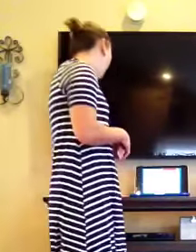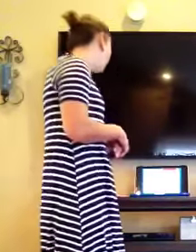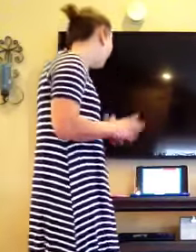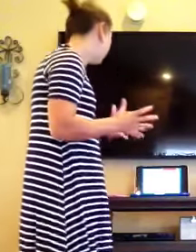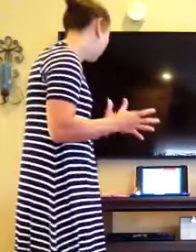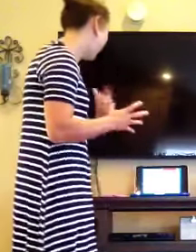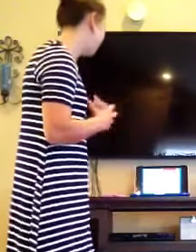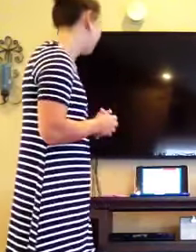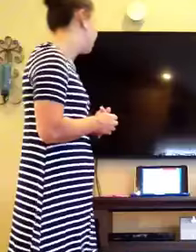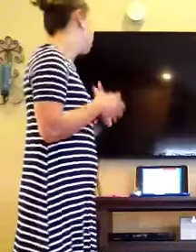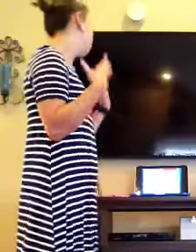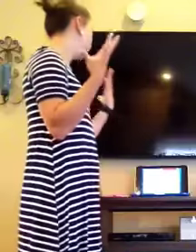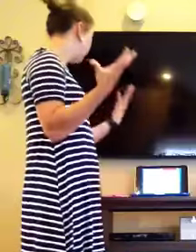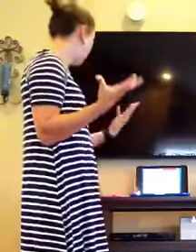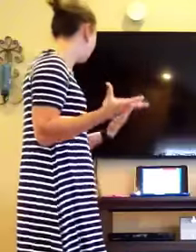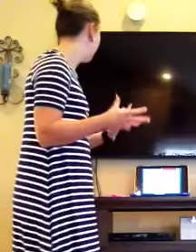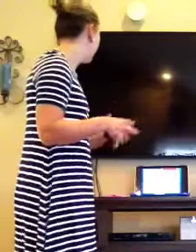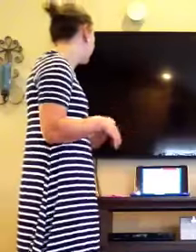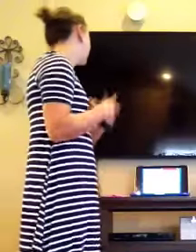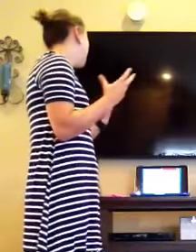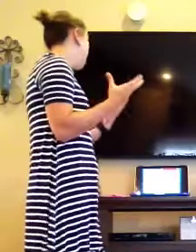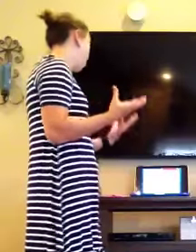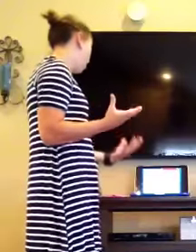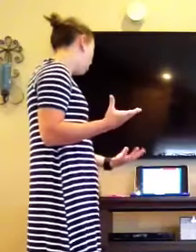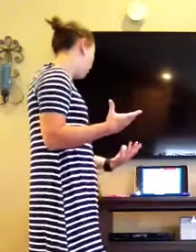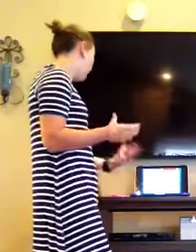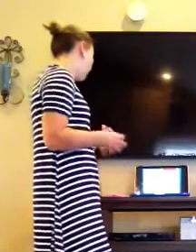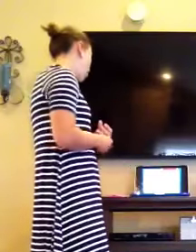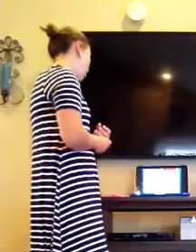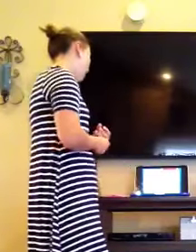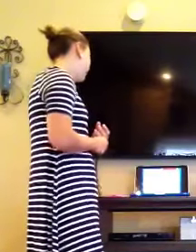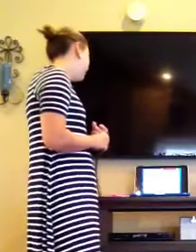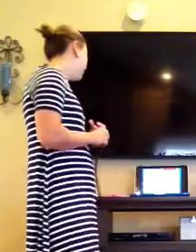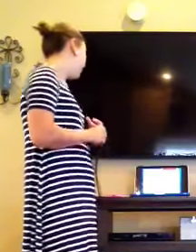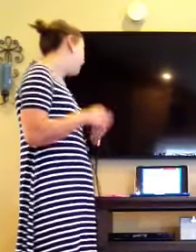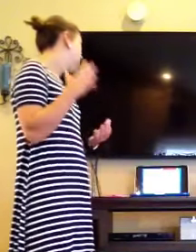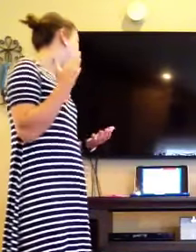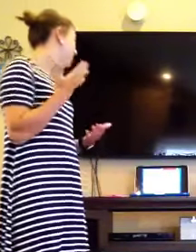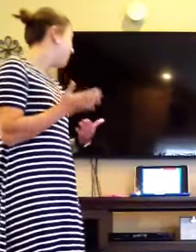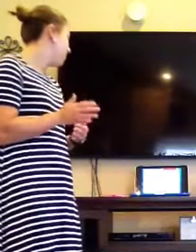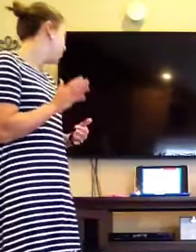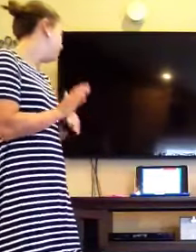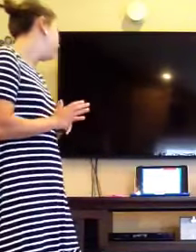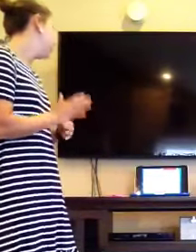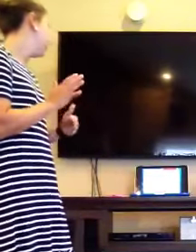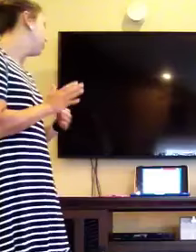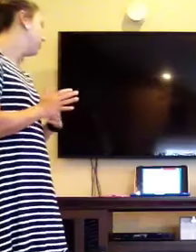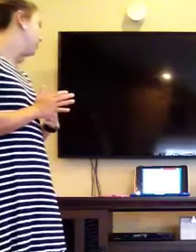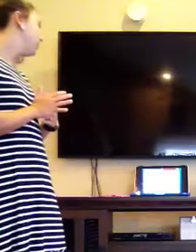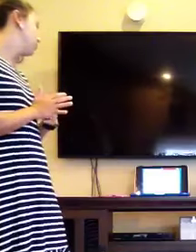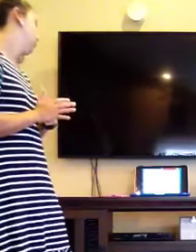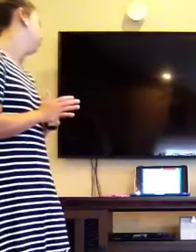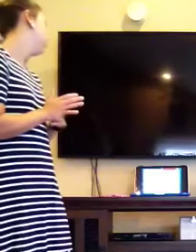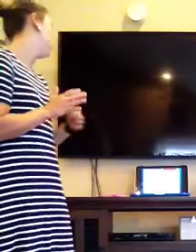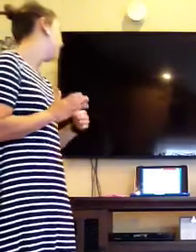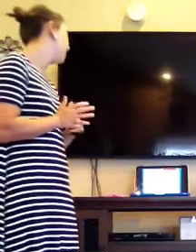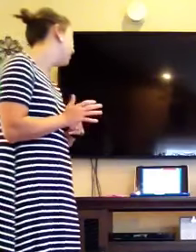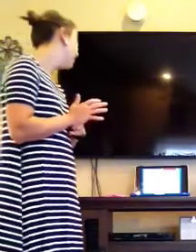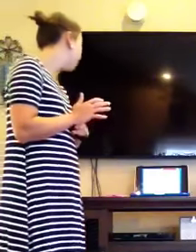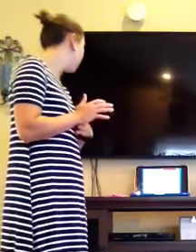My strategy. So, of course, we've talked about our time audit. And so to become a proficient or distinguished school, we as teachers are